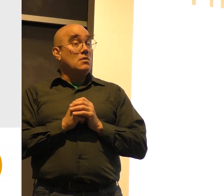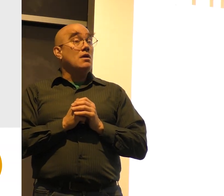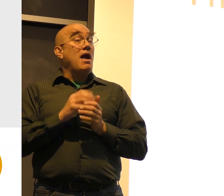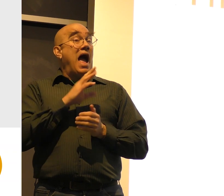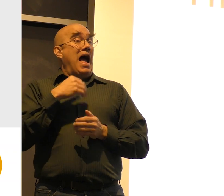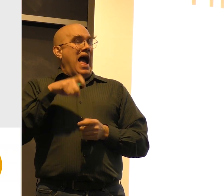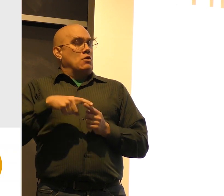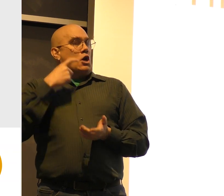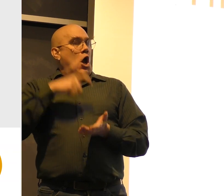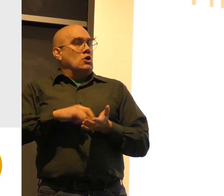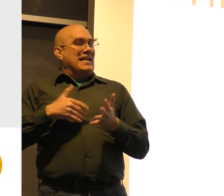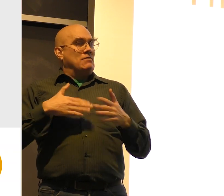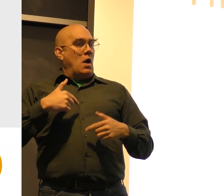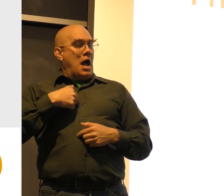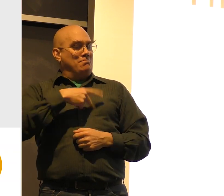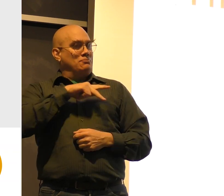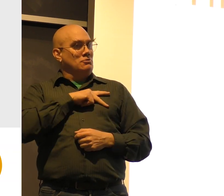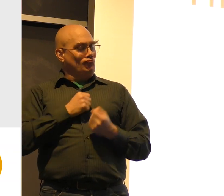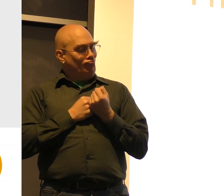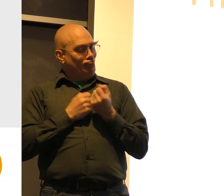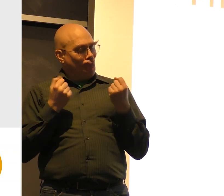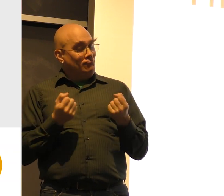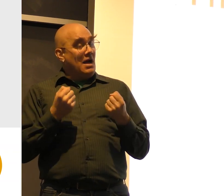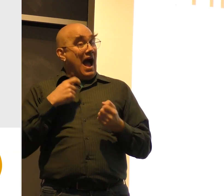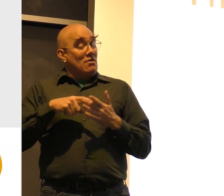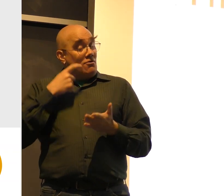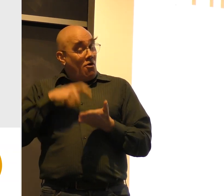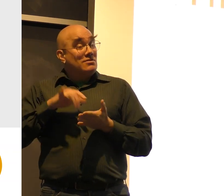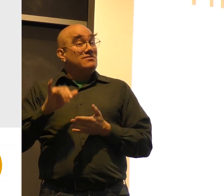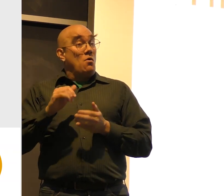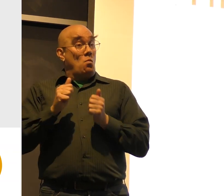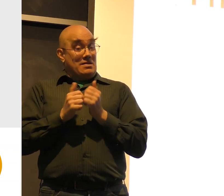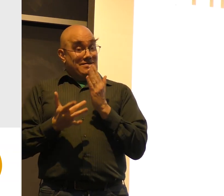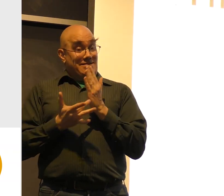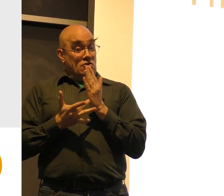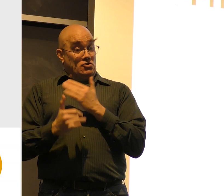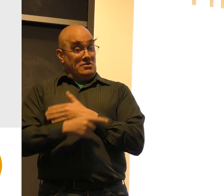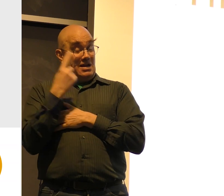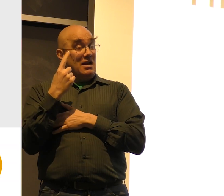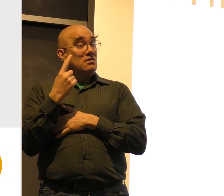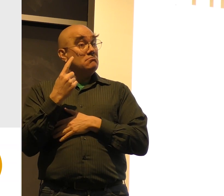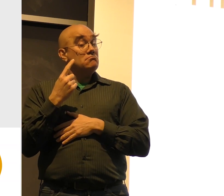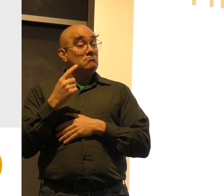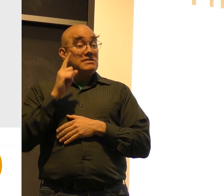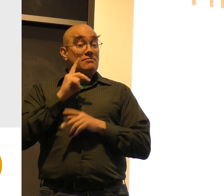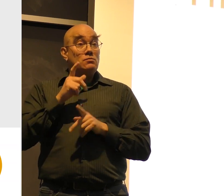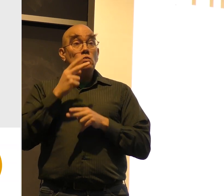using spoken language. And I have noticed that even though I personally do support sign language, I look at technology today.